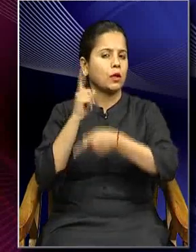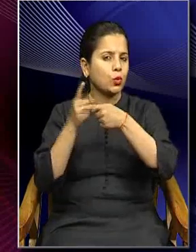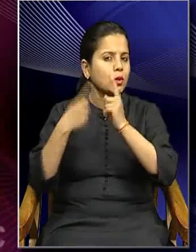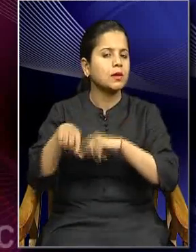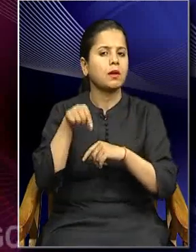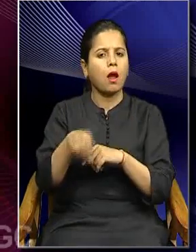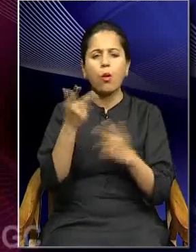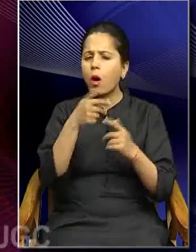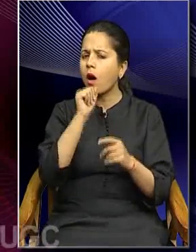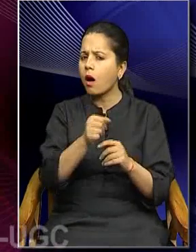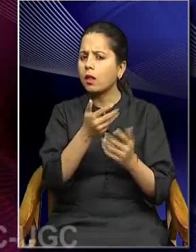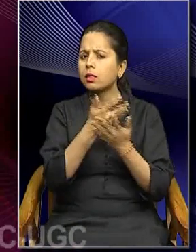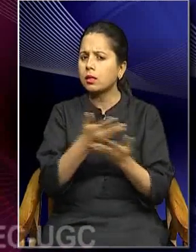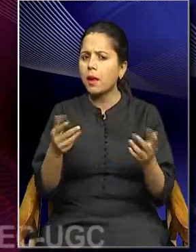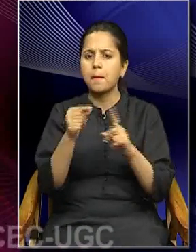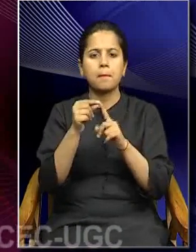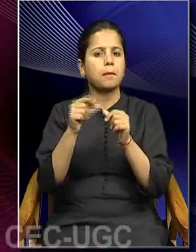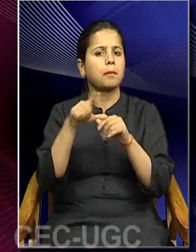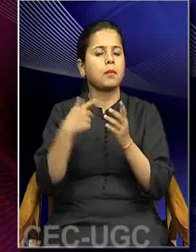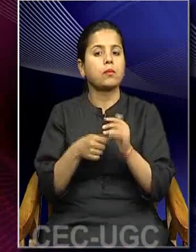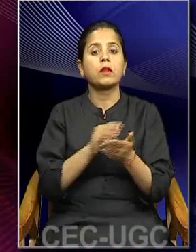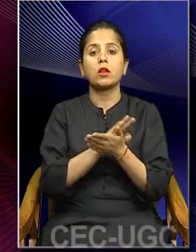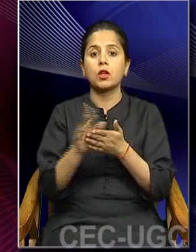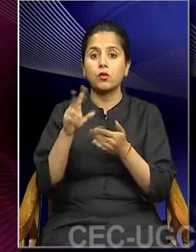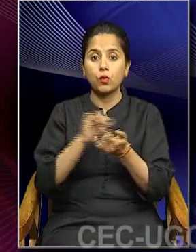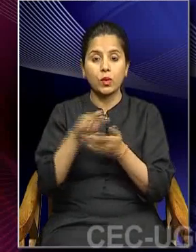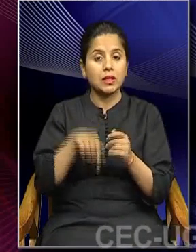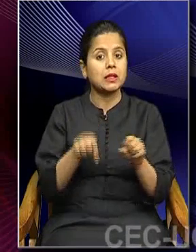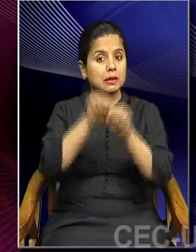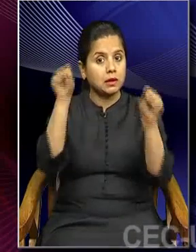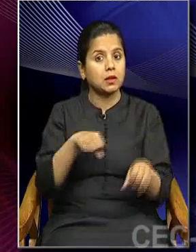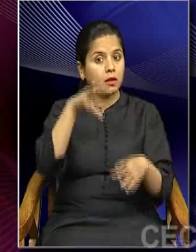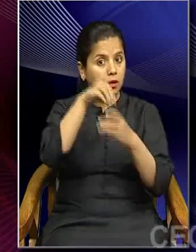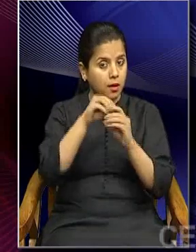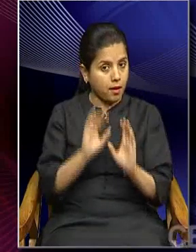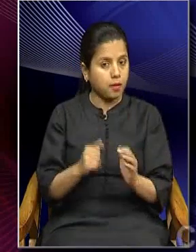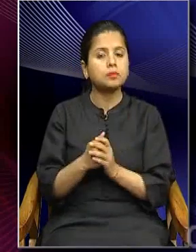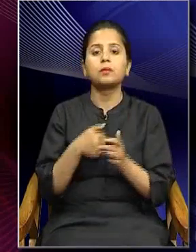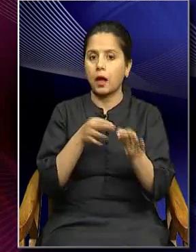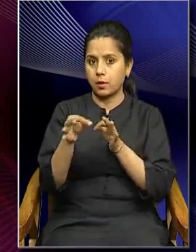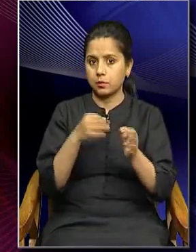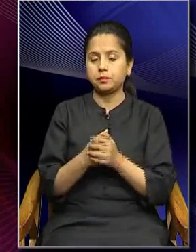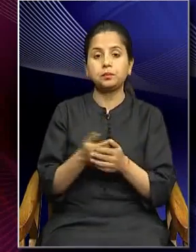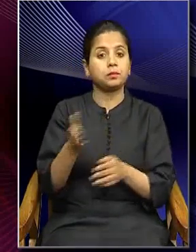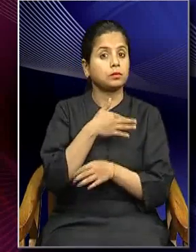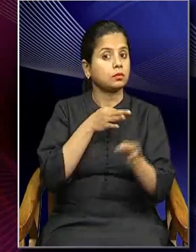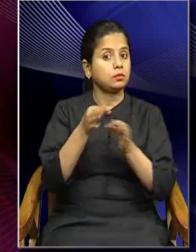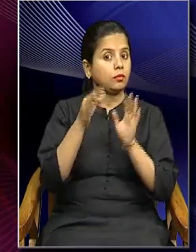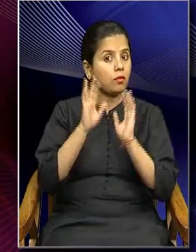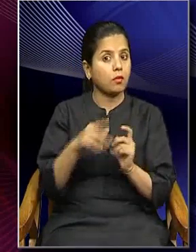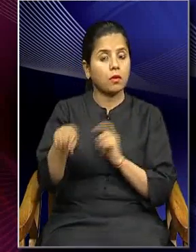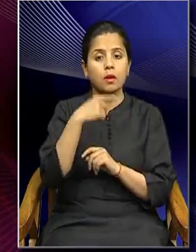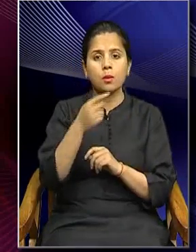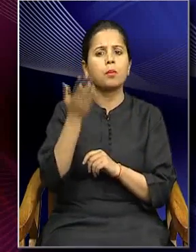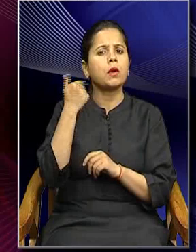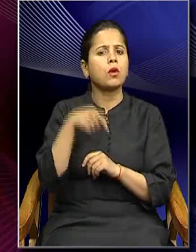these padarthas listed in the Vaiśeṣika system. So, as I mentioned in my first lecture